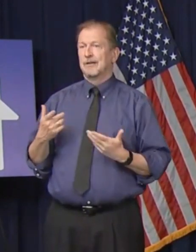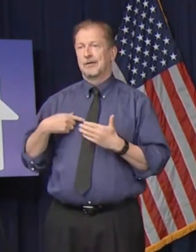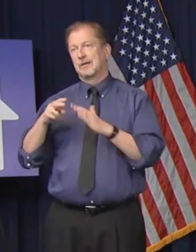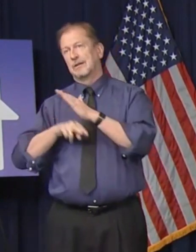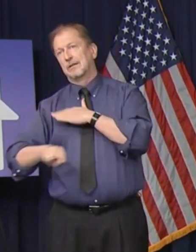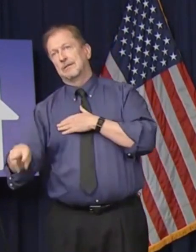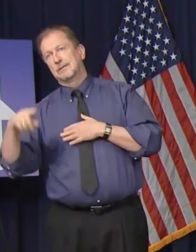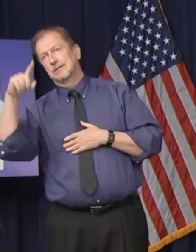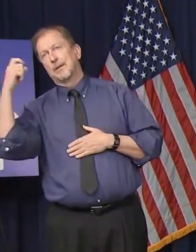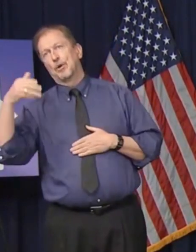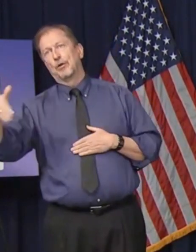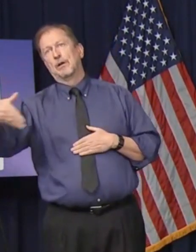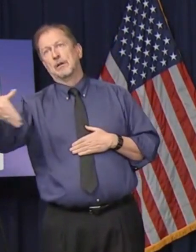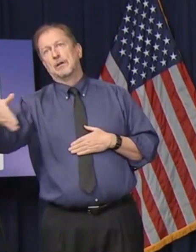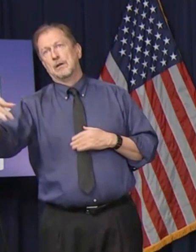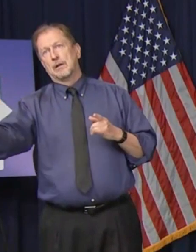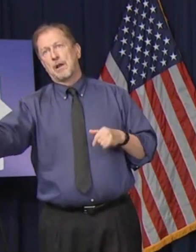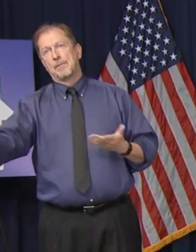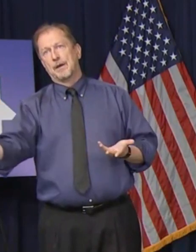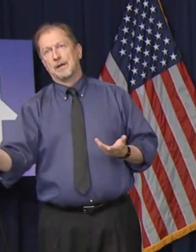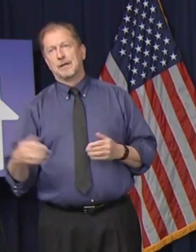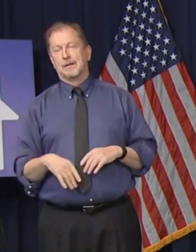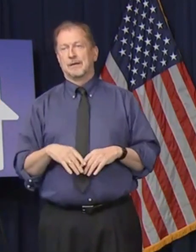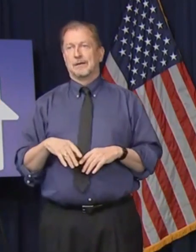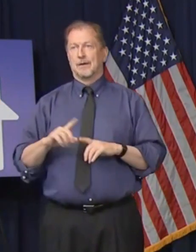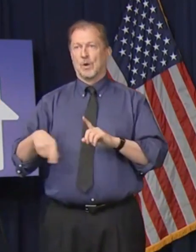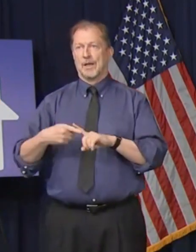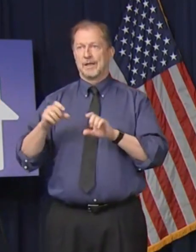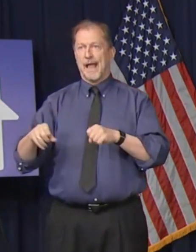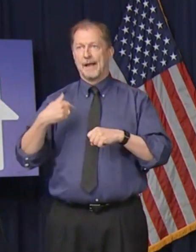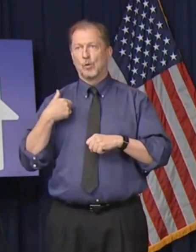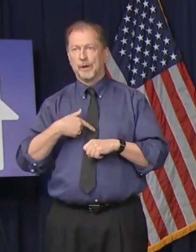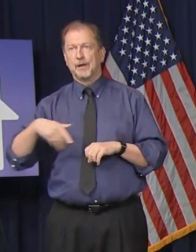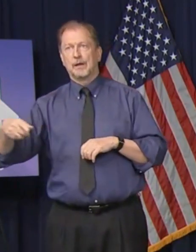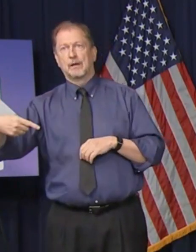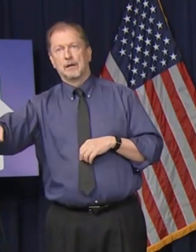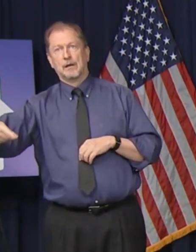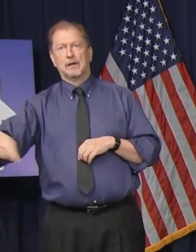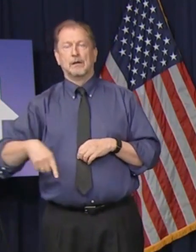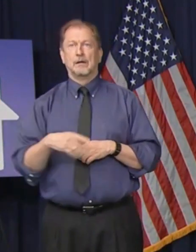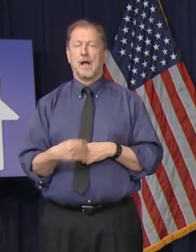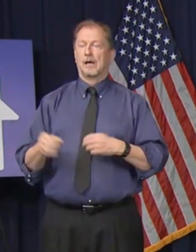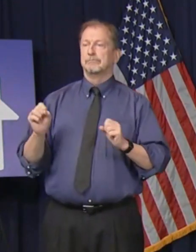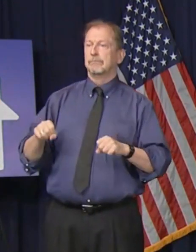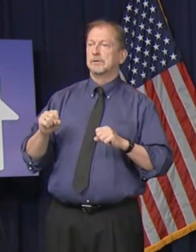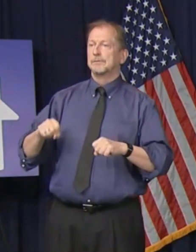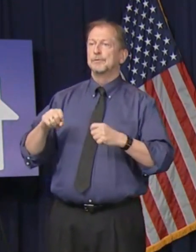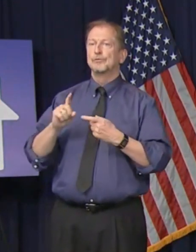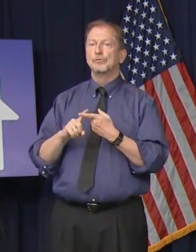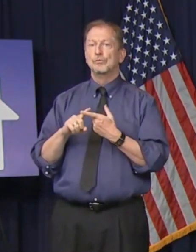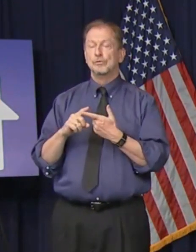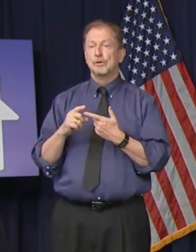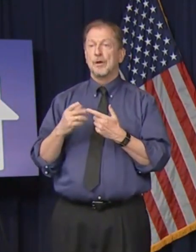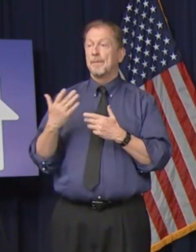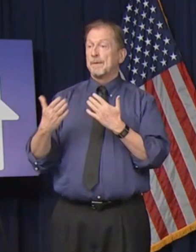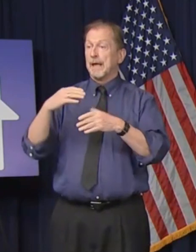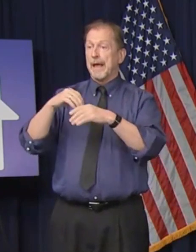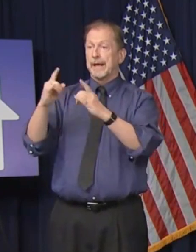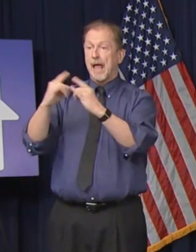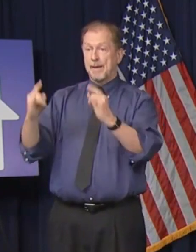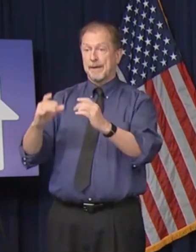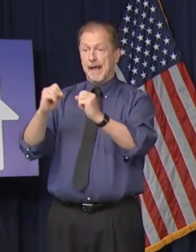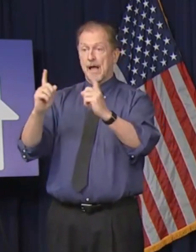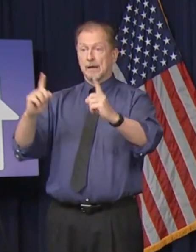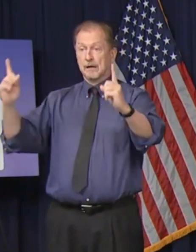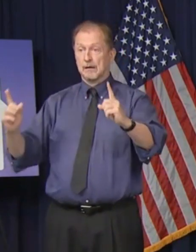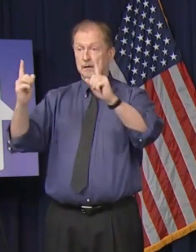start to project when could you, and then of course, is it possible to do social distancing in